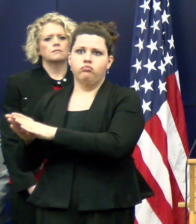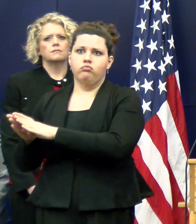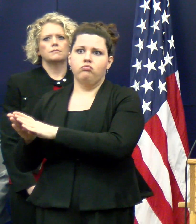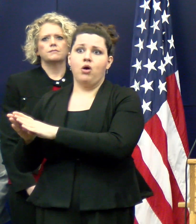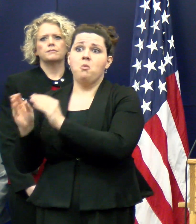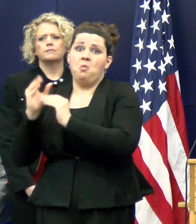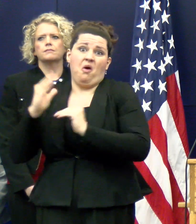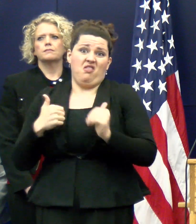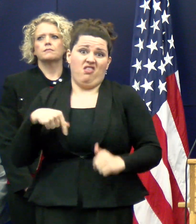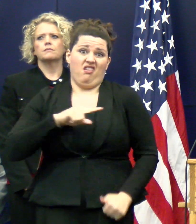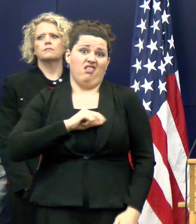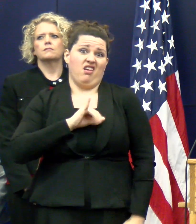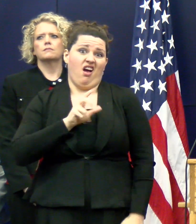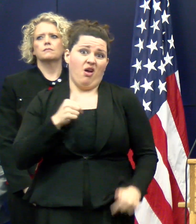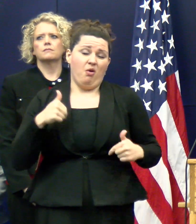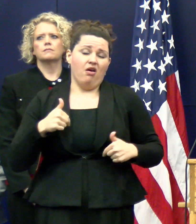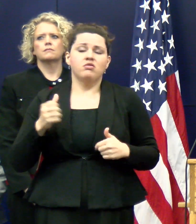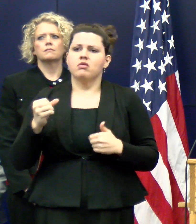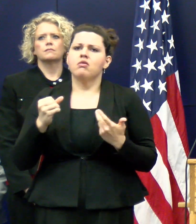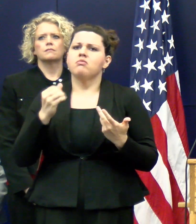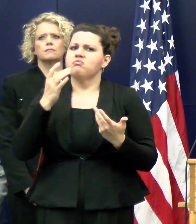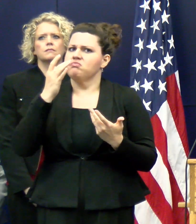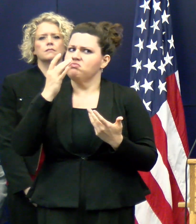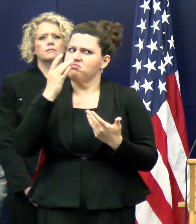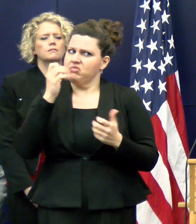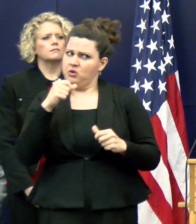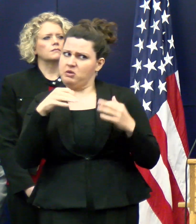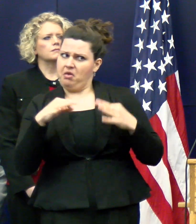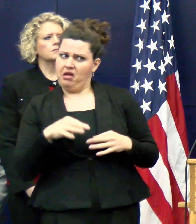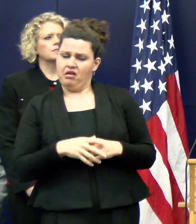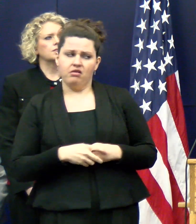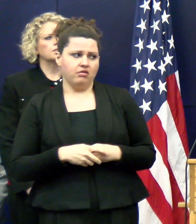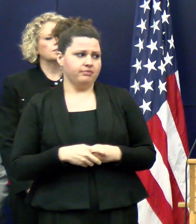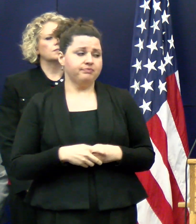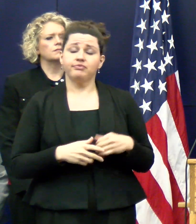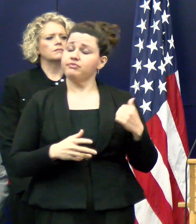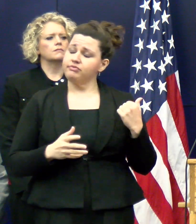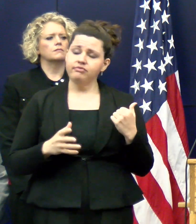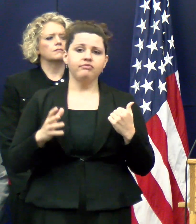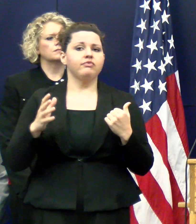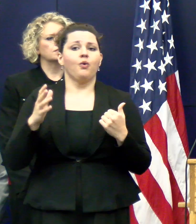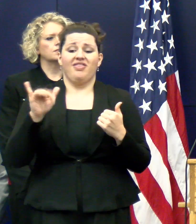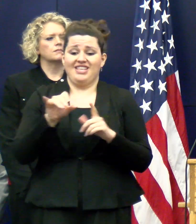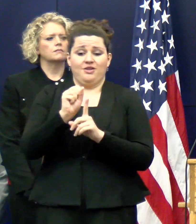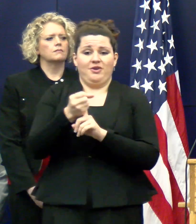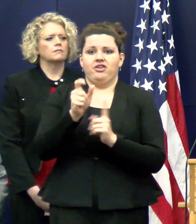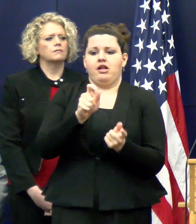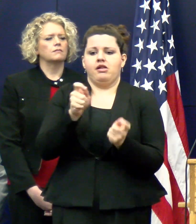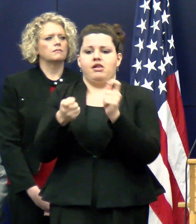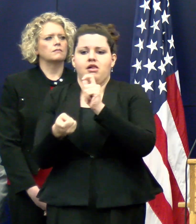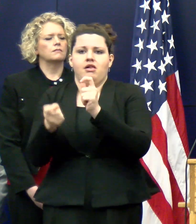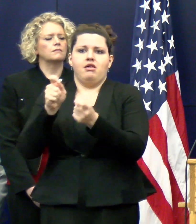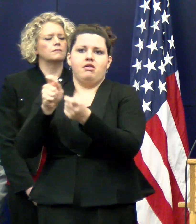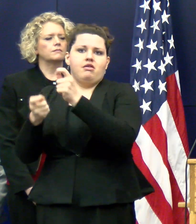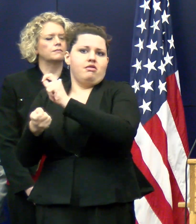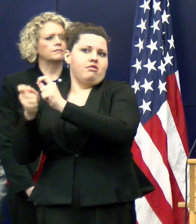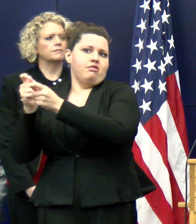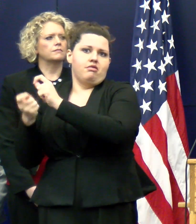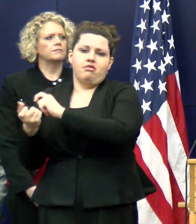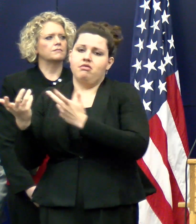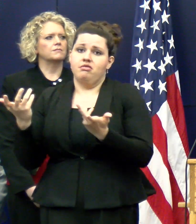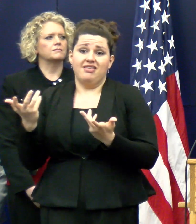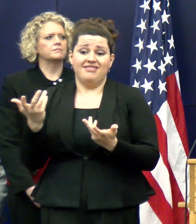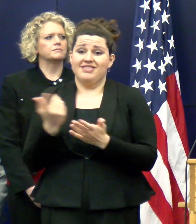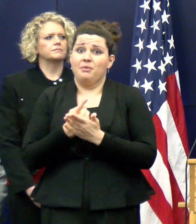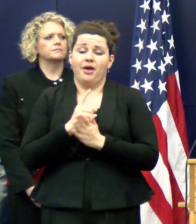scale. And I'm just interested if you could talk about that. Well, as it's an evolving situation, and it changes sometimes by